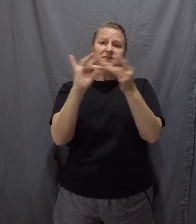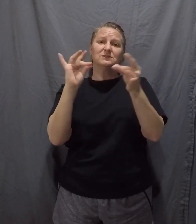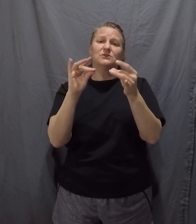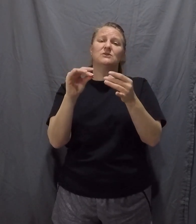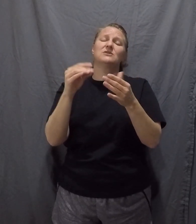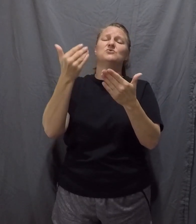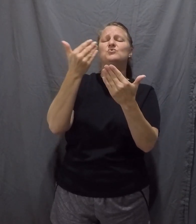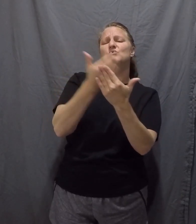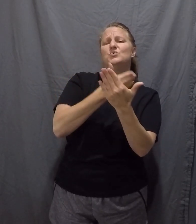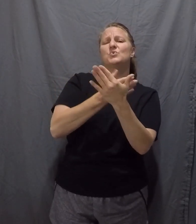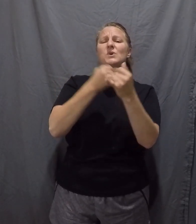a teacher,